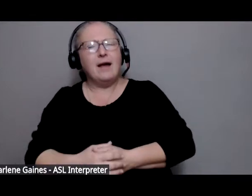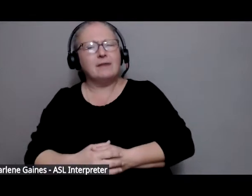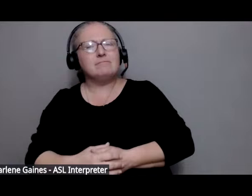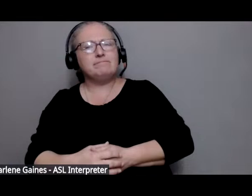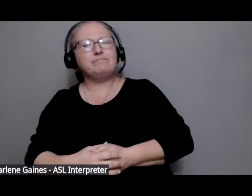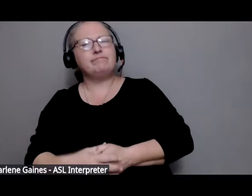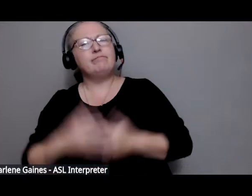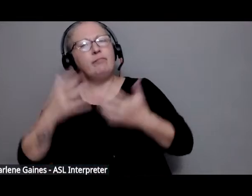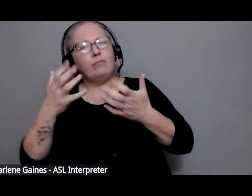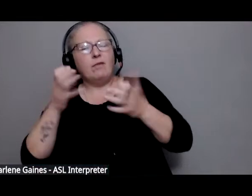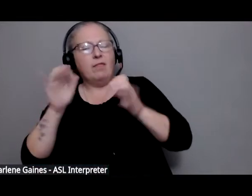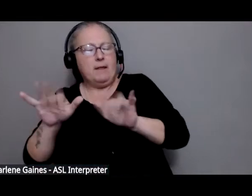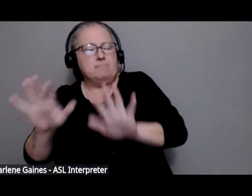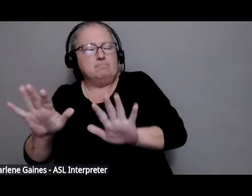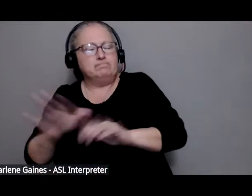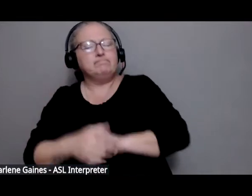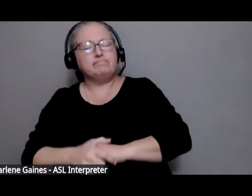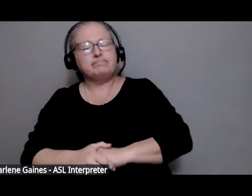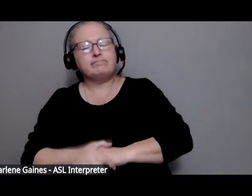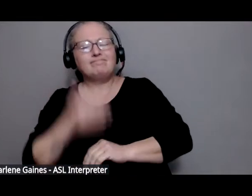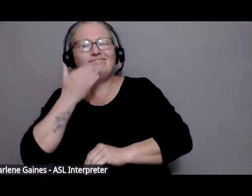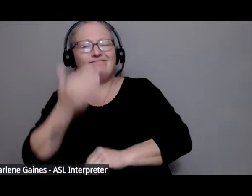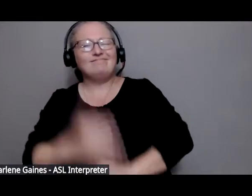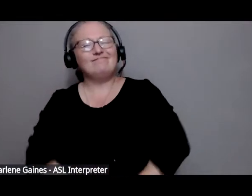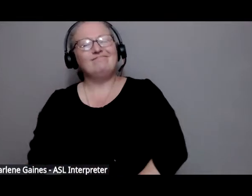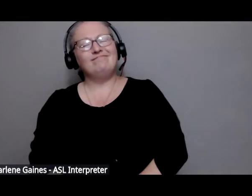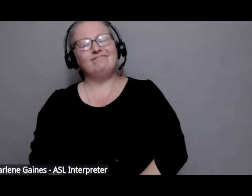So I just want to leave it there. Thank you.